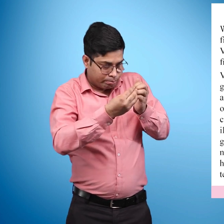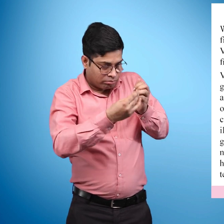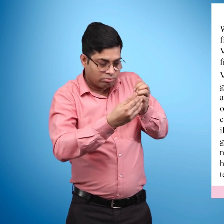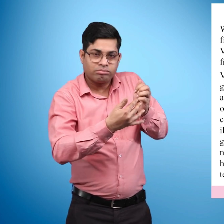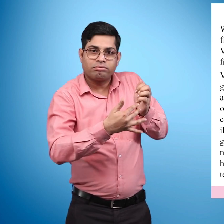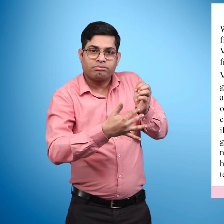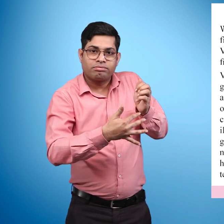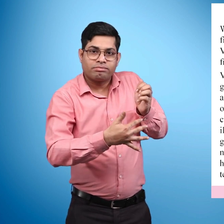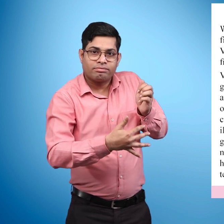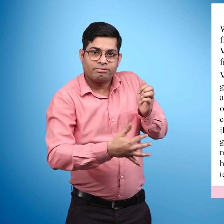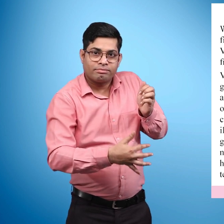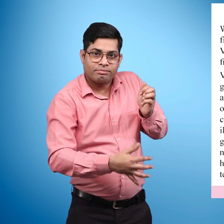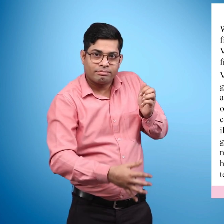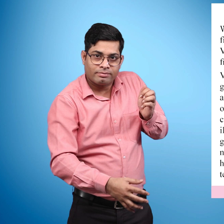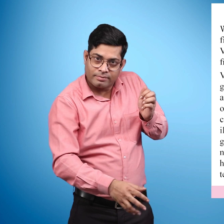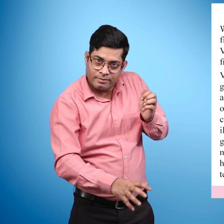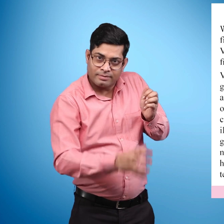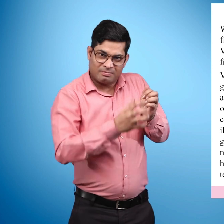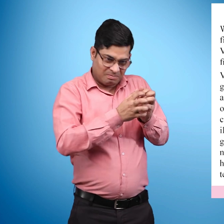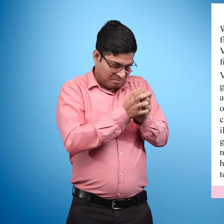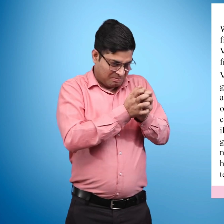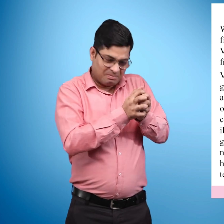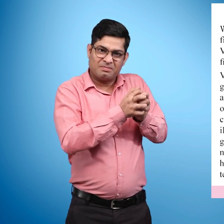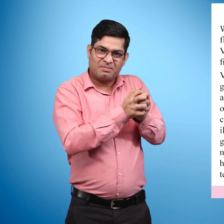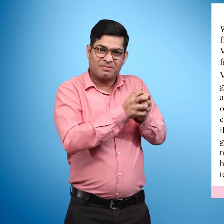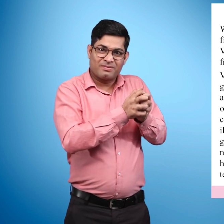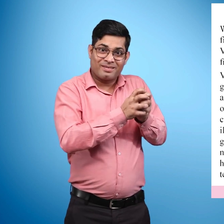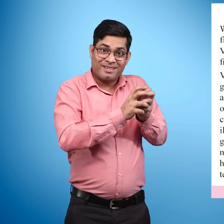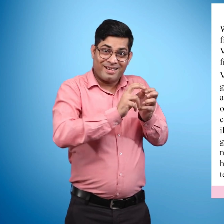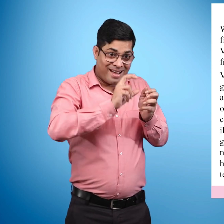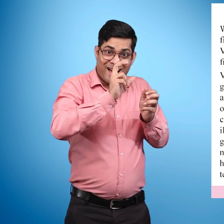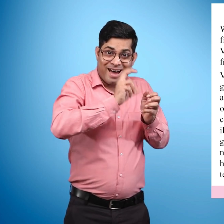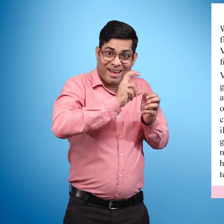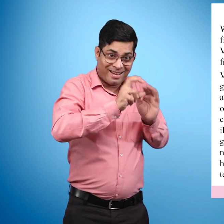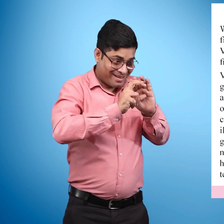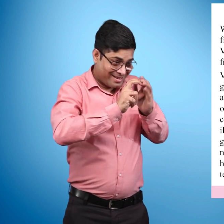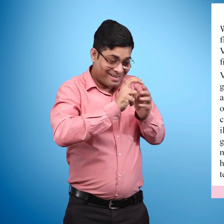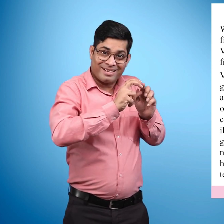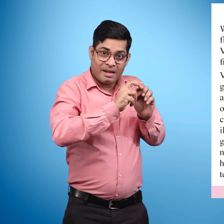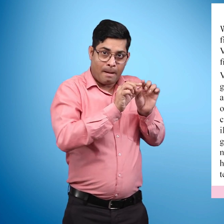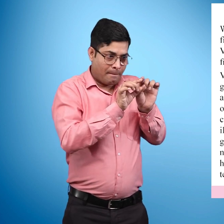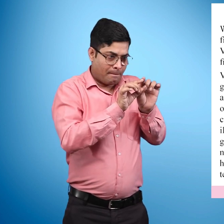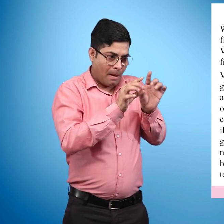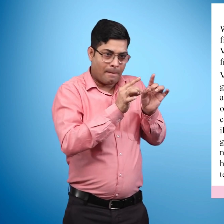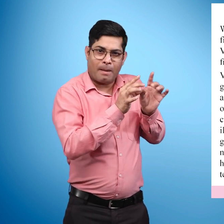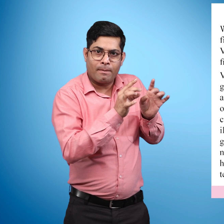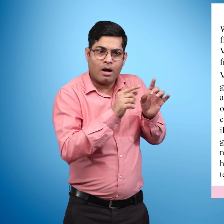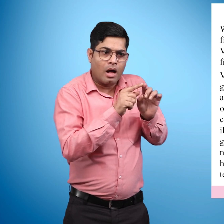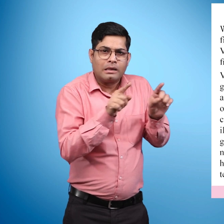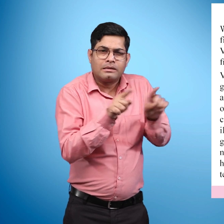yellow yolk oozed from around his fingers, and the crackling of the eggshell created the illusion of